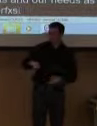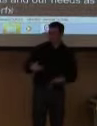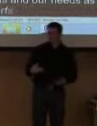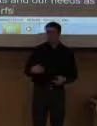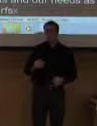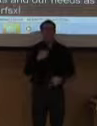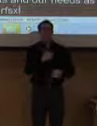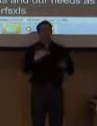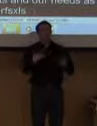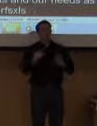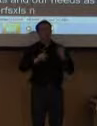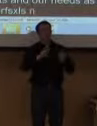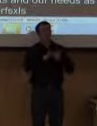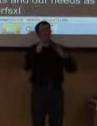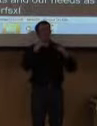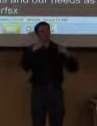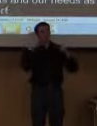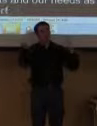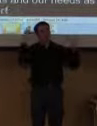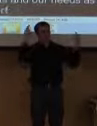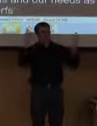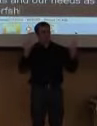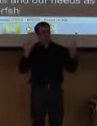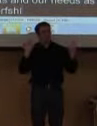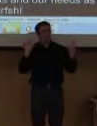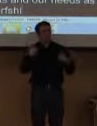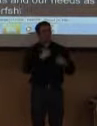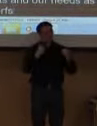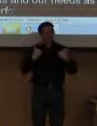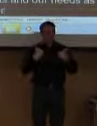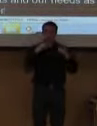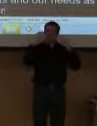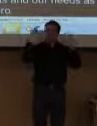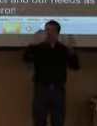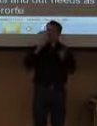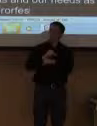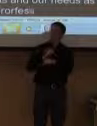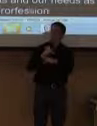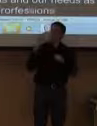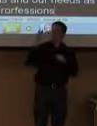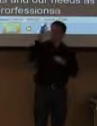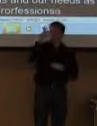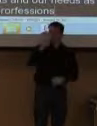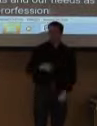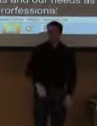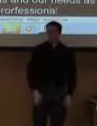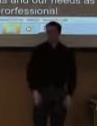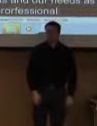So we want people to be successful so that we can have successful careers later on.